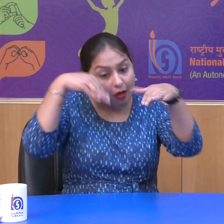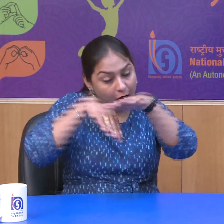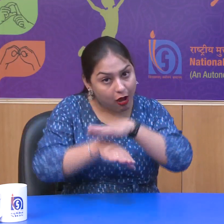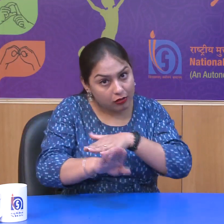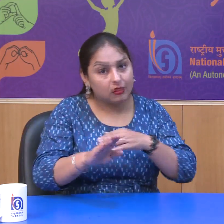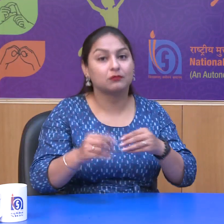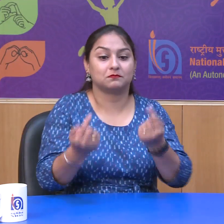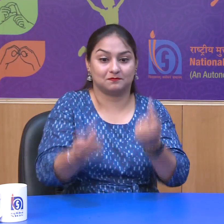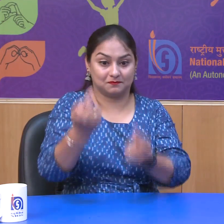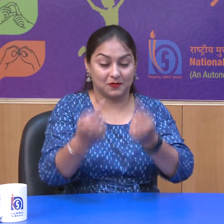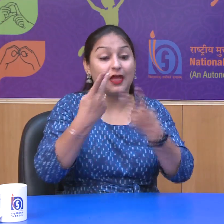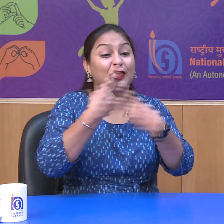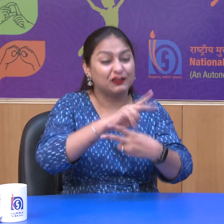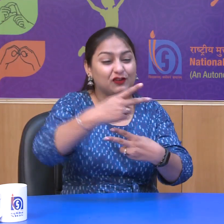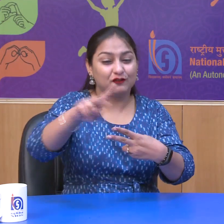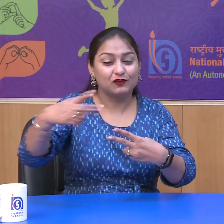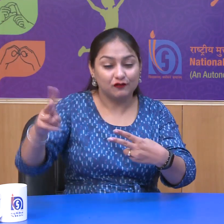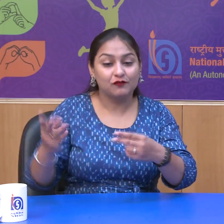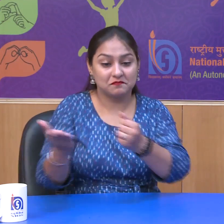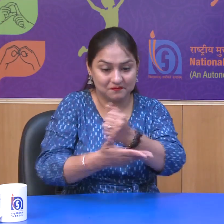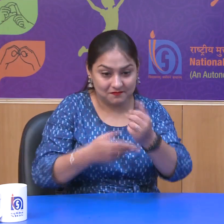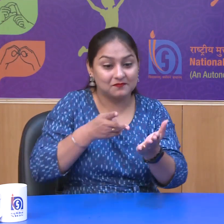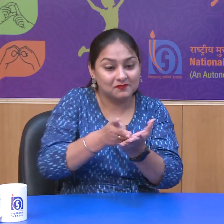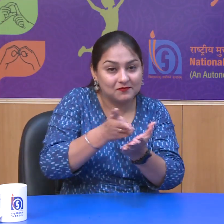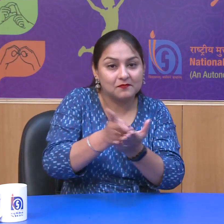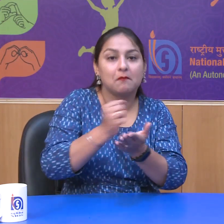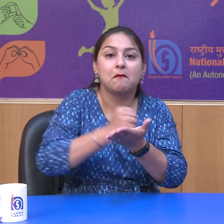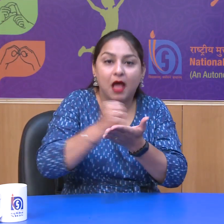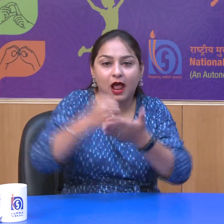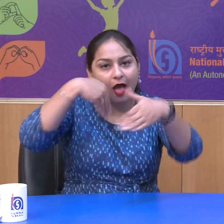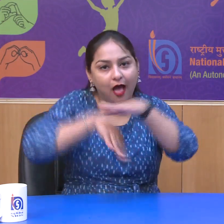of different farming practices in India.